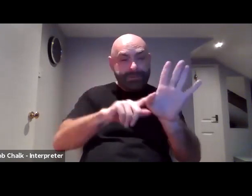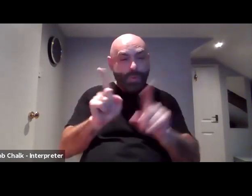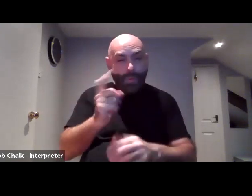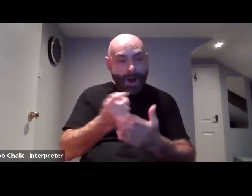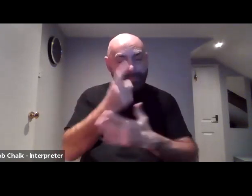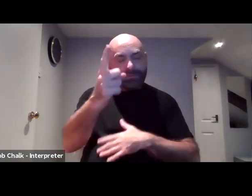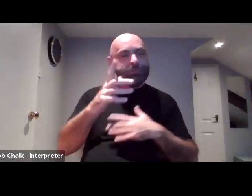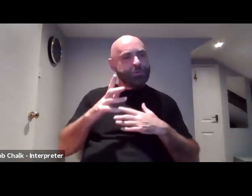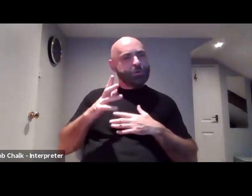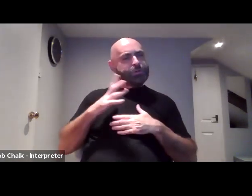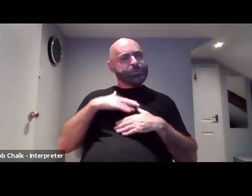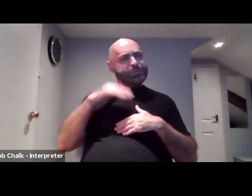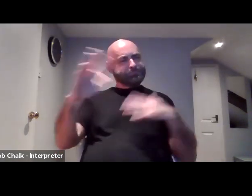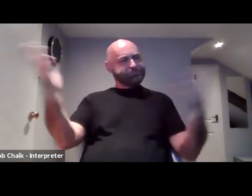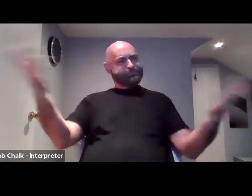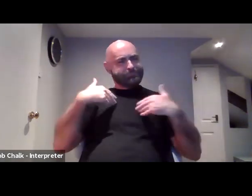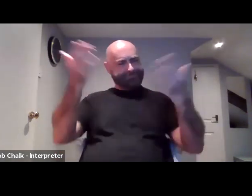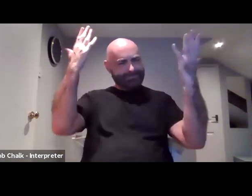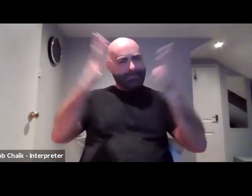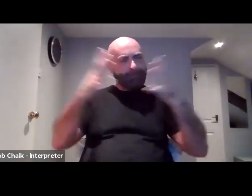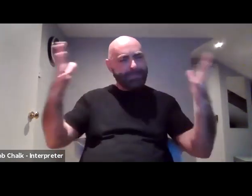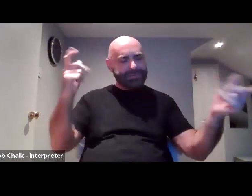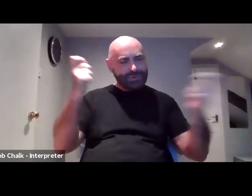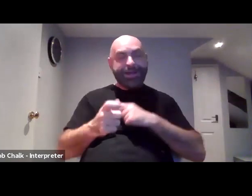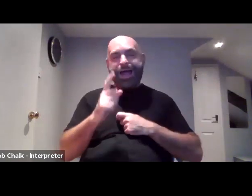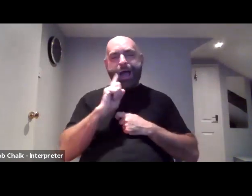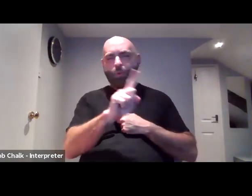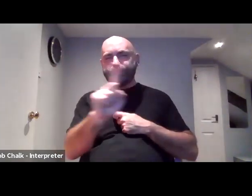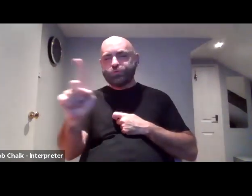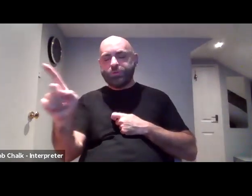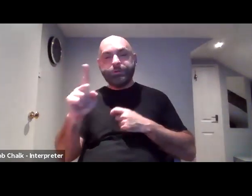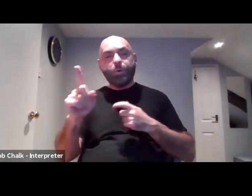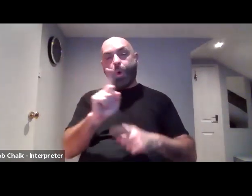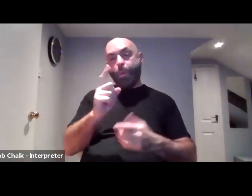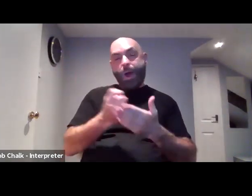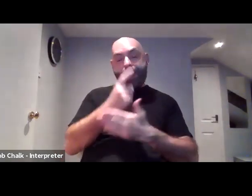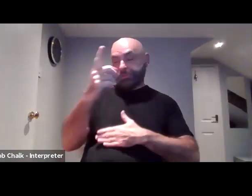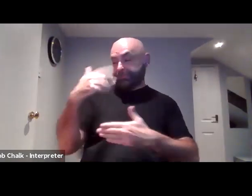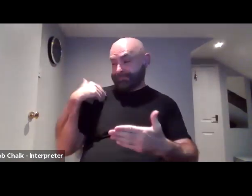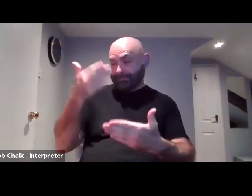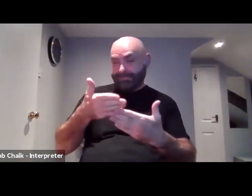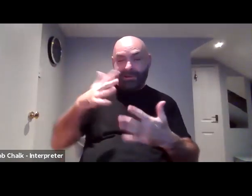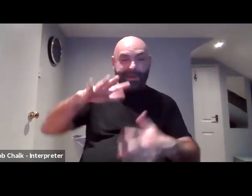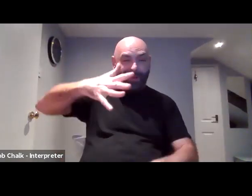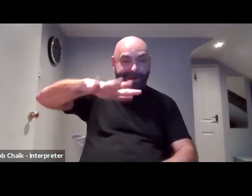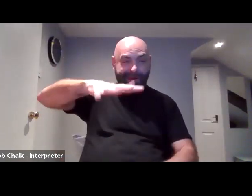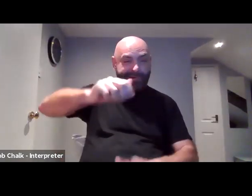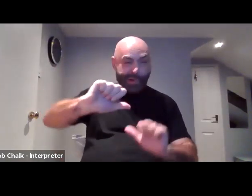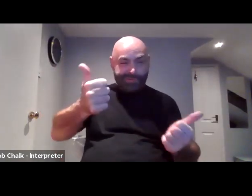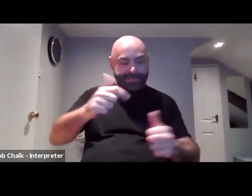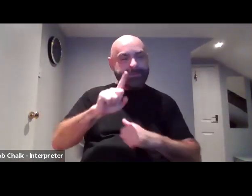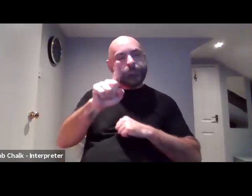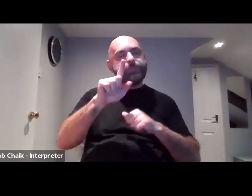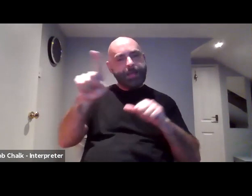And we called for major changes because, as I'll show you in a few moments, what had happened was not great. And